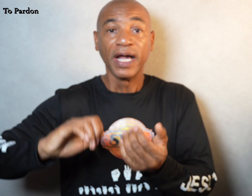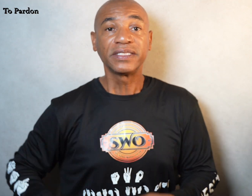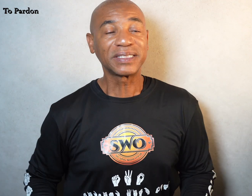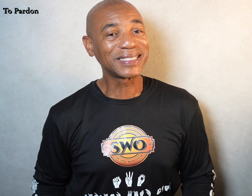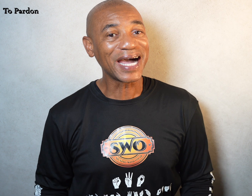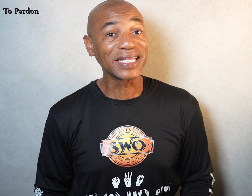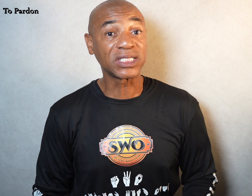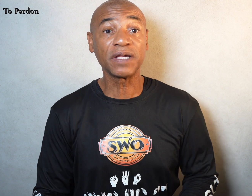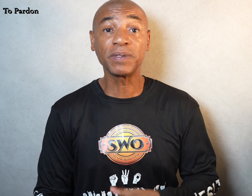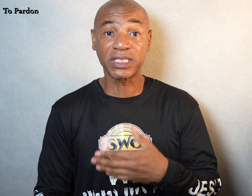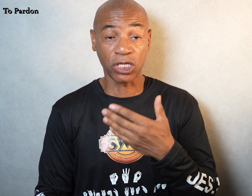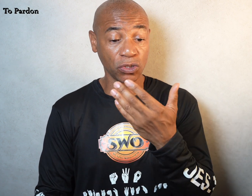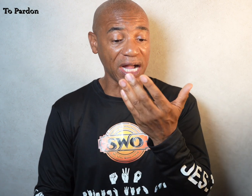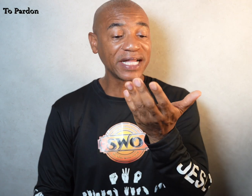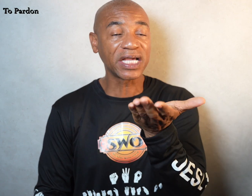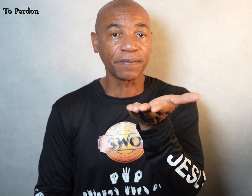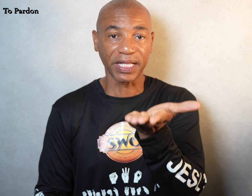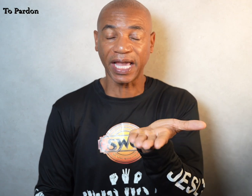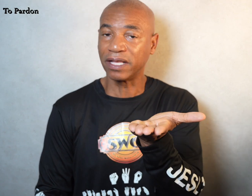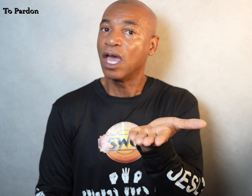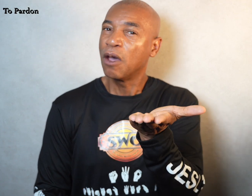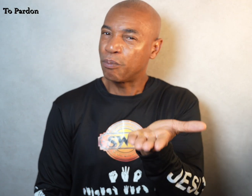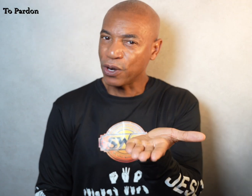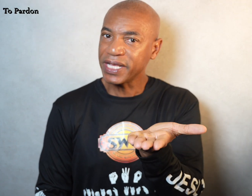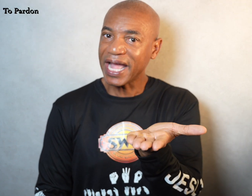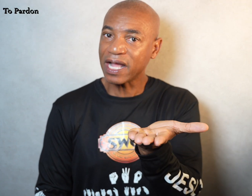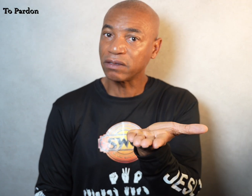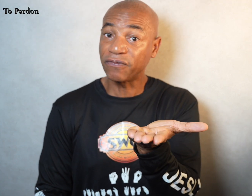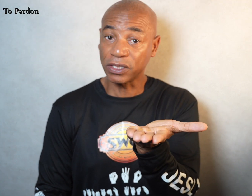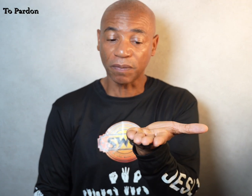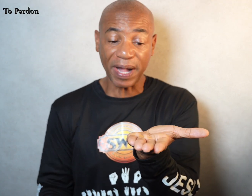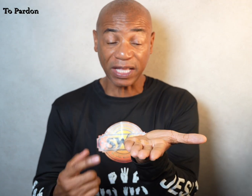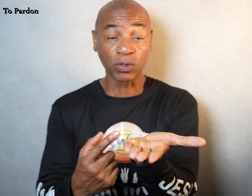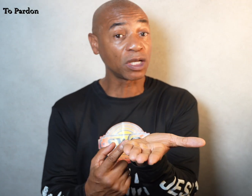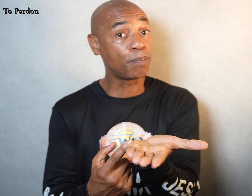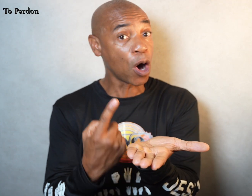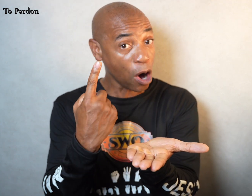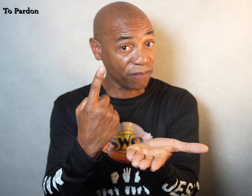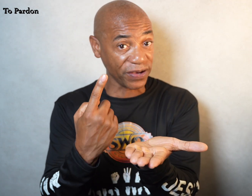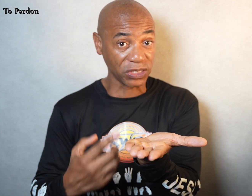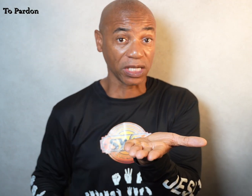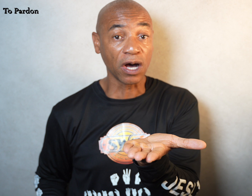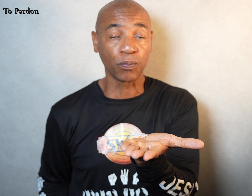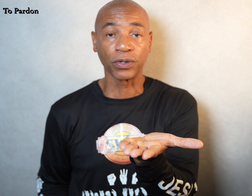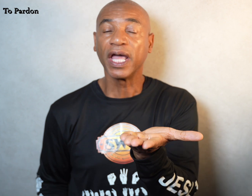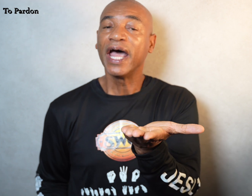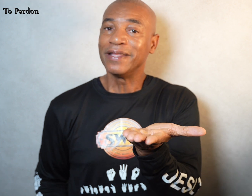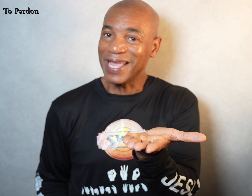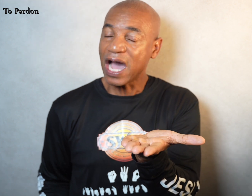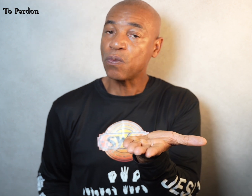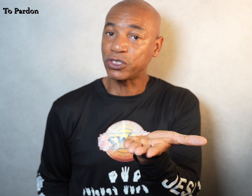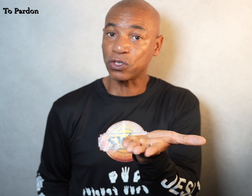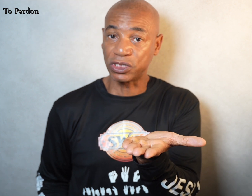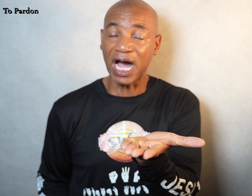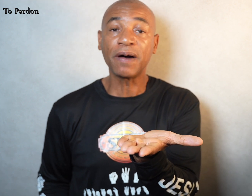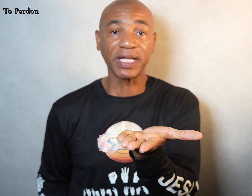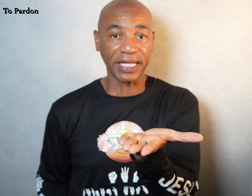To sign is simply take your non-dominant hand, bring that out in front of the body with the palm facing upward. Now with your dominant